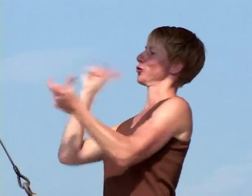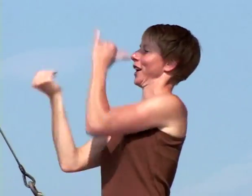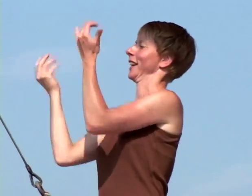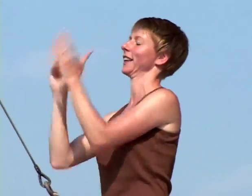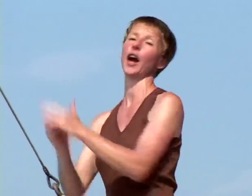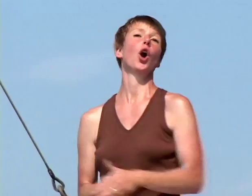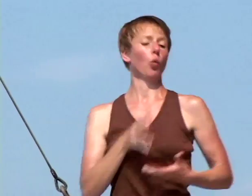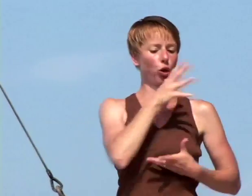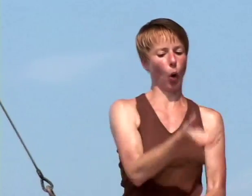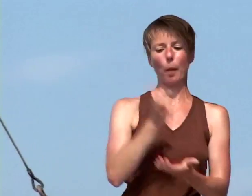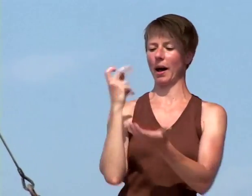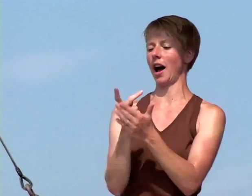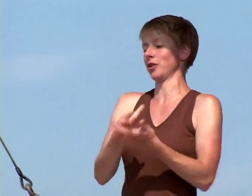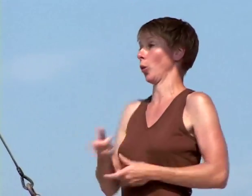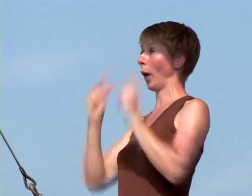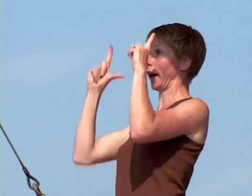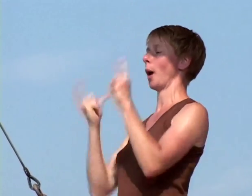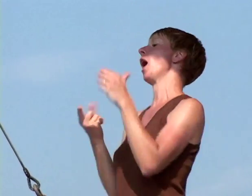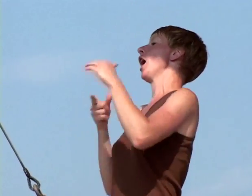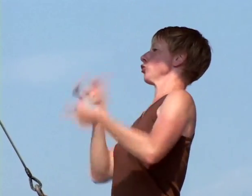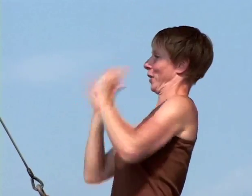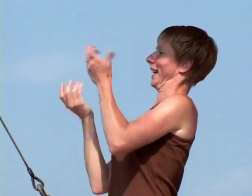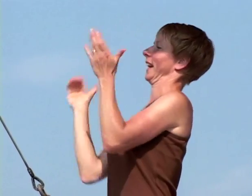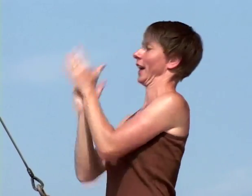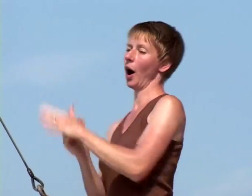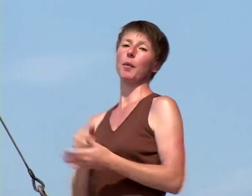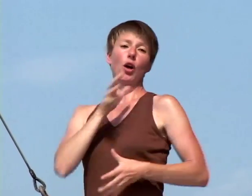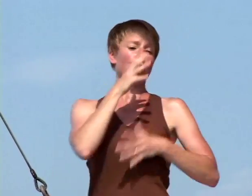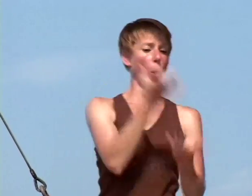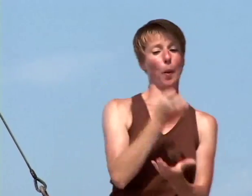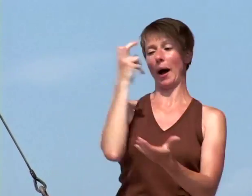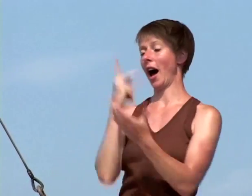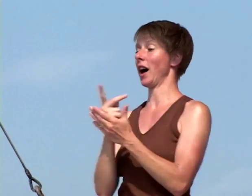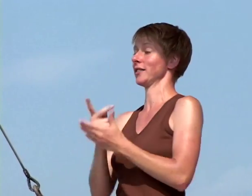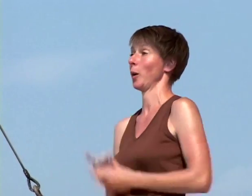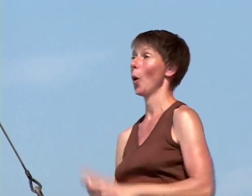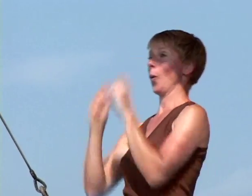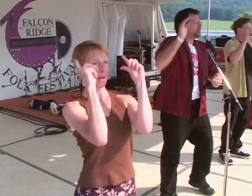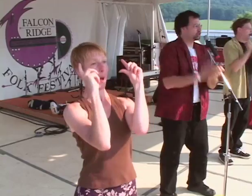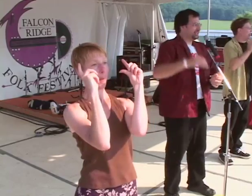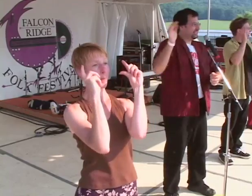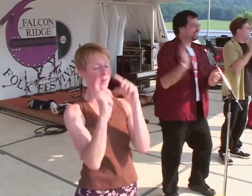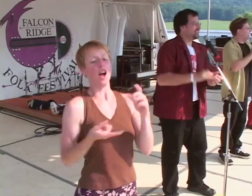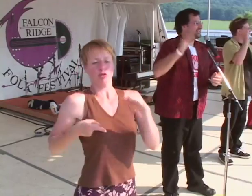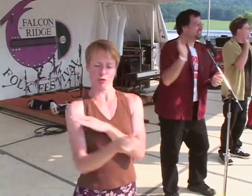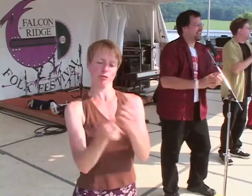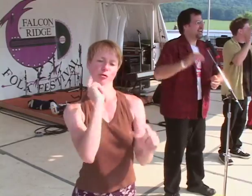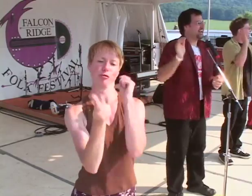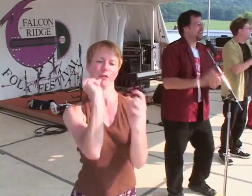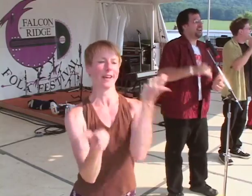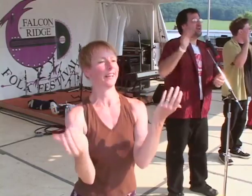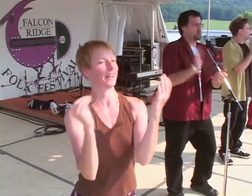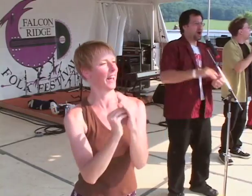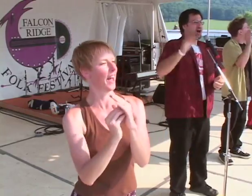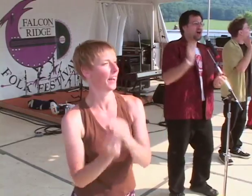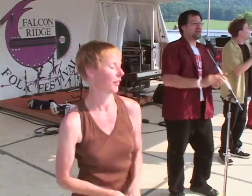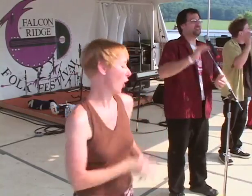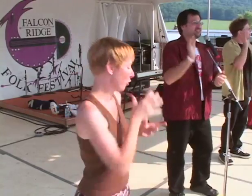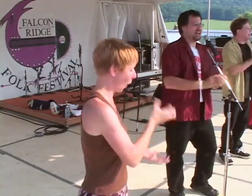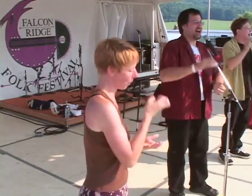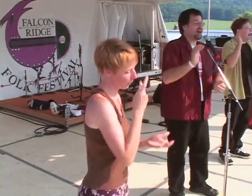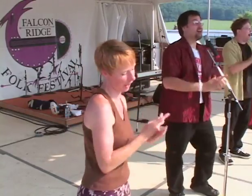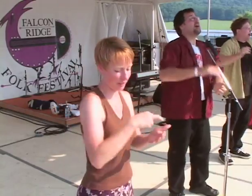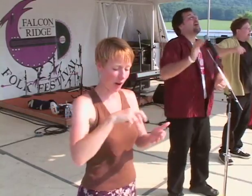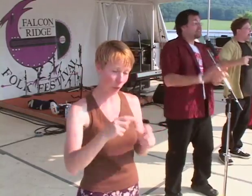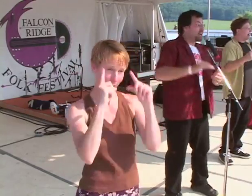throw up, pass out, wake up, and then go drinking once again. Then we'll throw up, pass out, wake up, and then go drinking